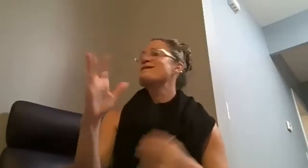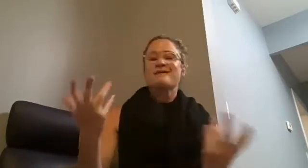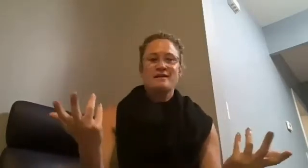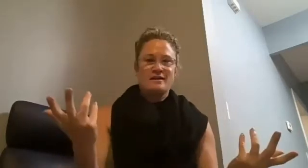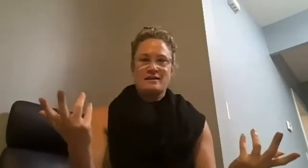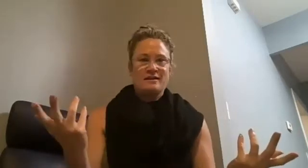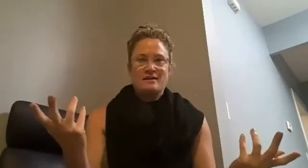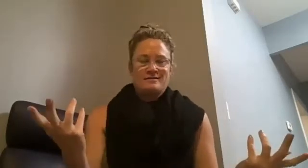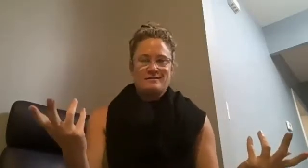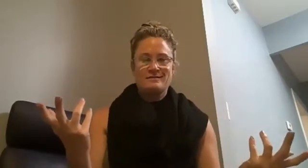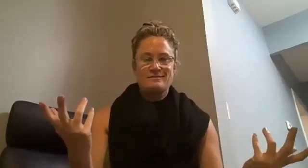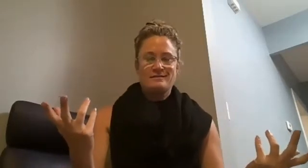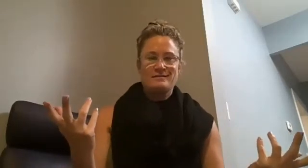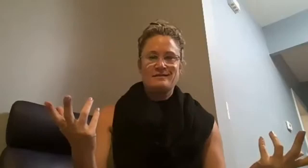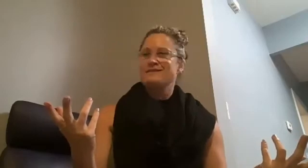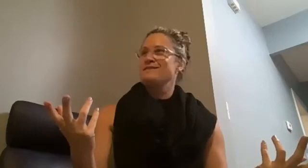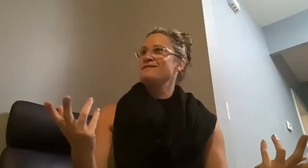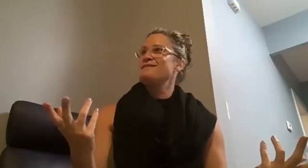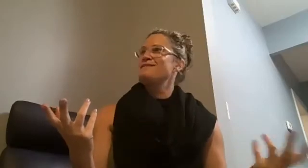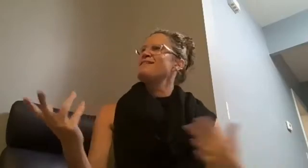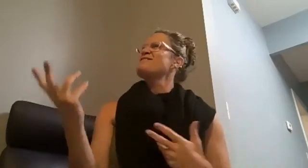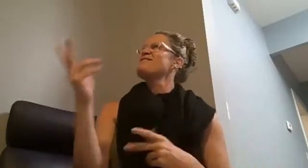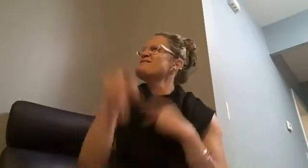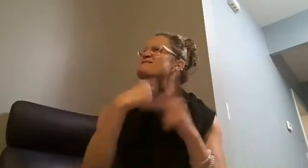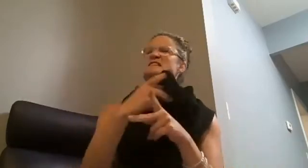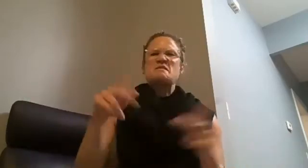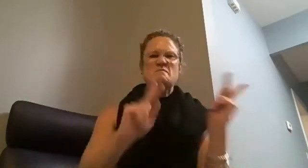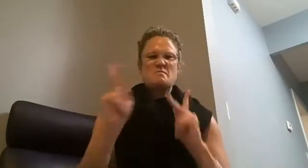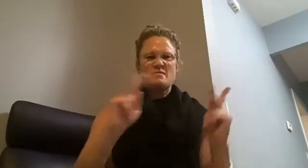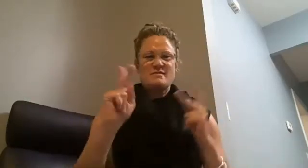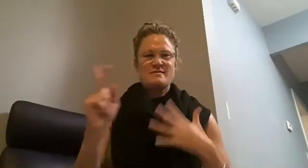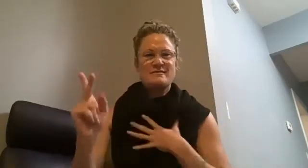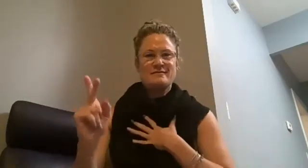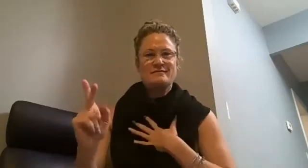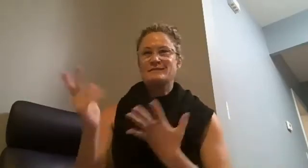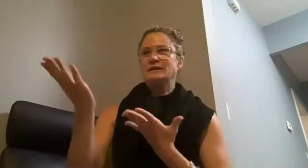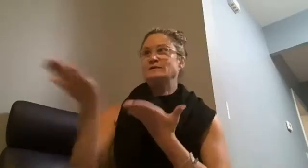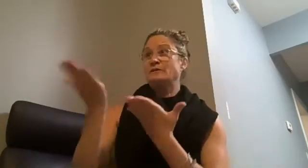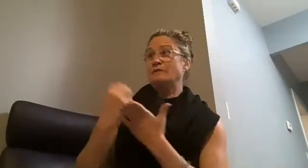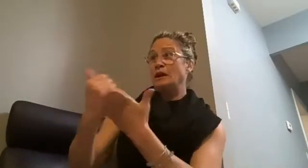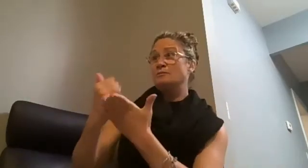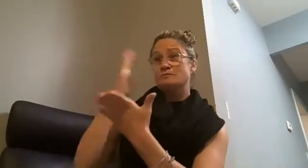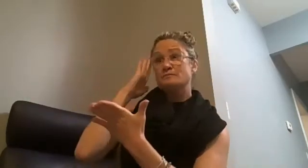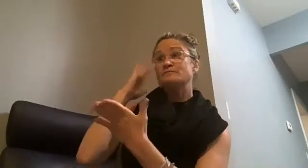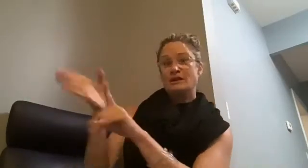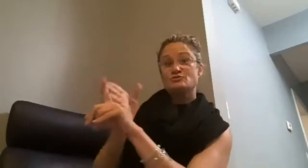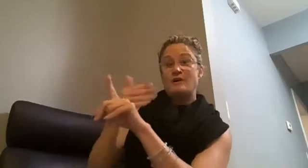which is alcoholic. It's like, these are the type of people that not only do we exist to serve, but like literally attract is